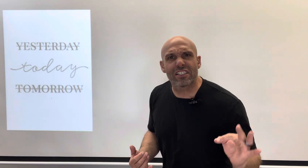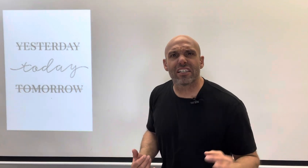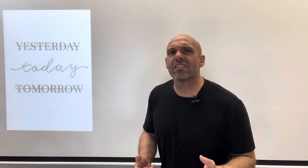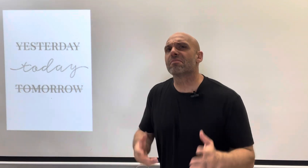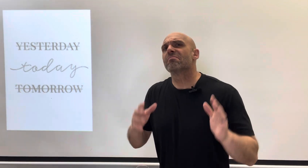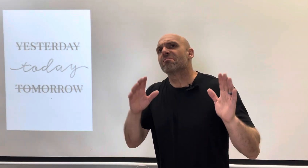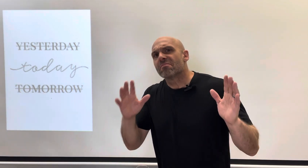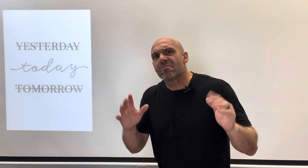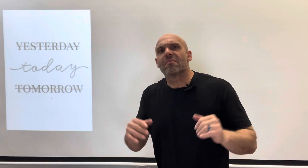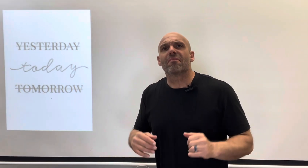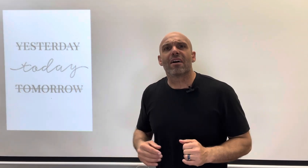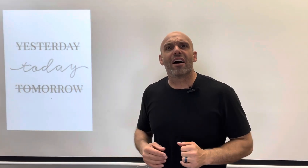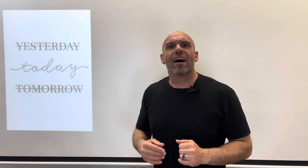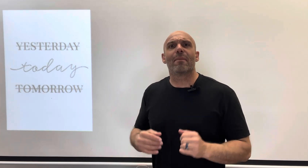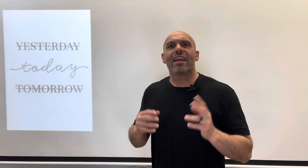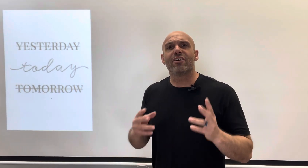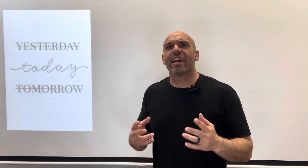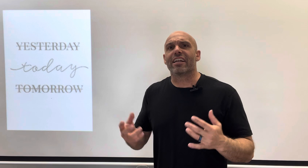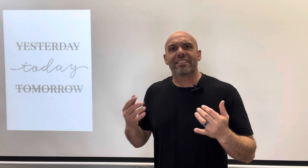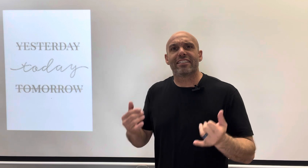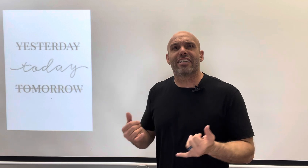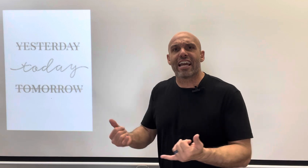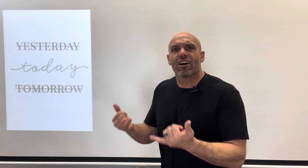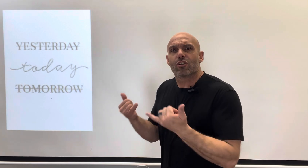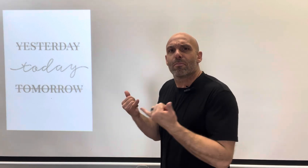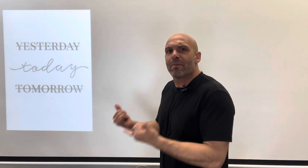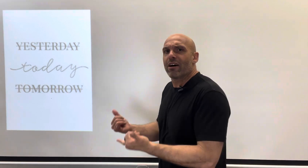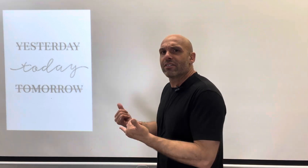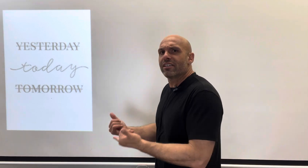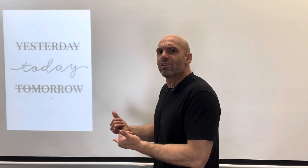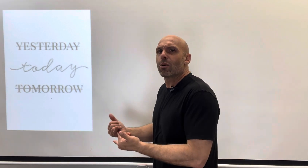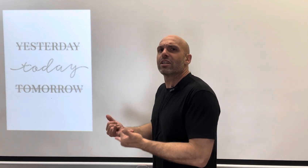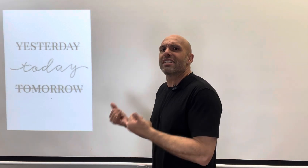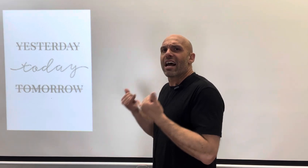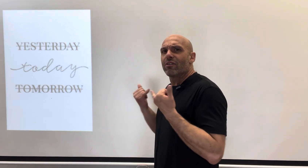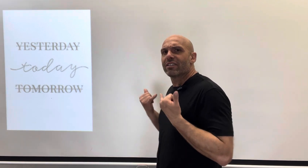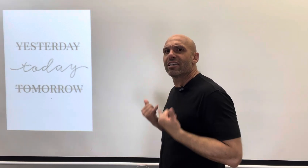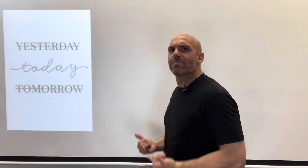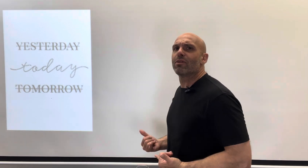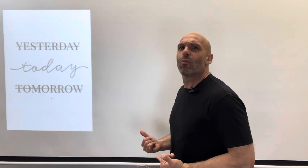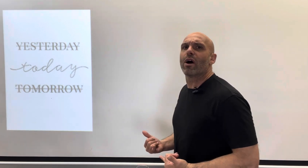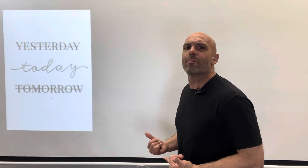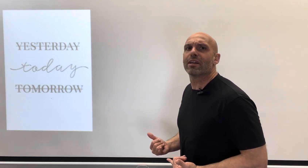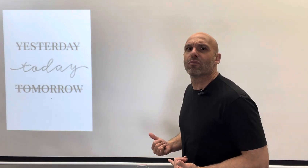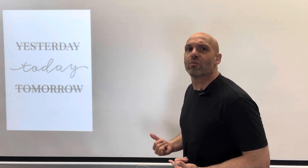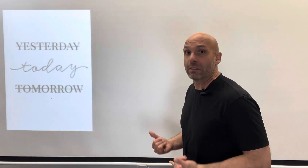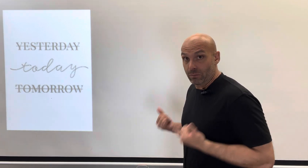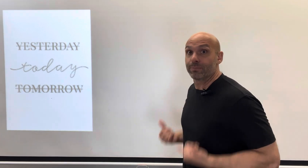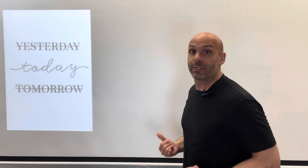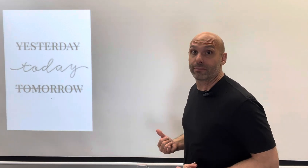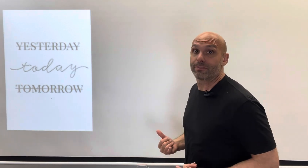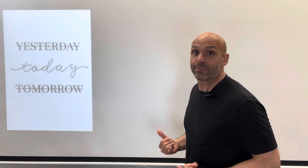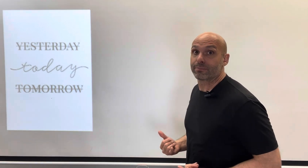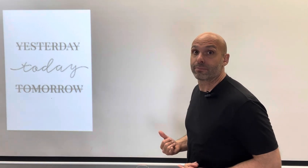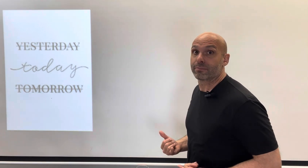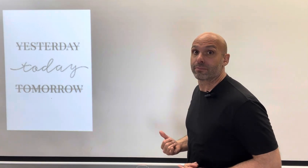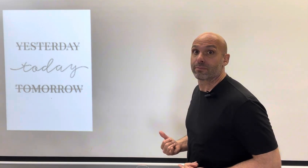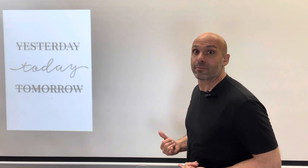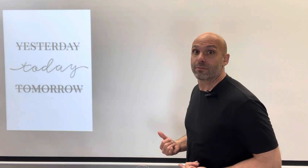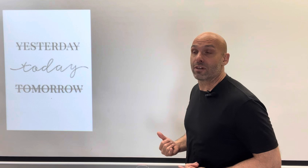differences, and you get it. Today also bounces, whereas now it tends to be one big movement. Right? If